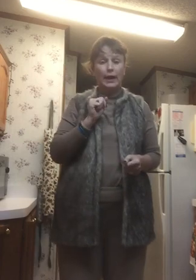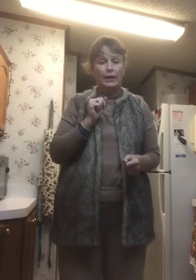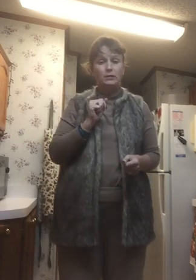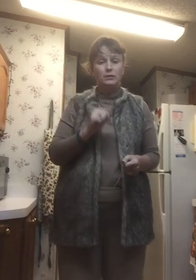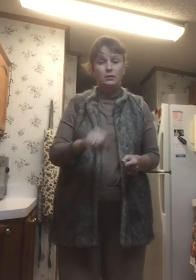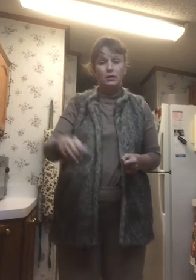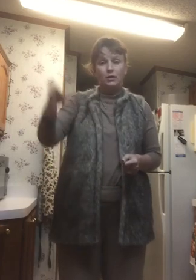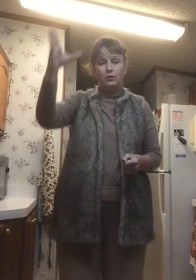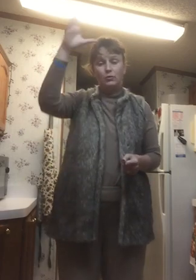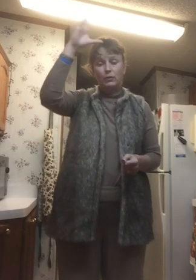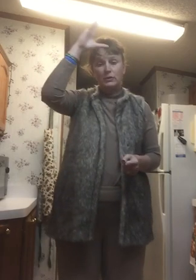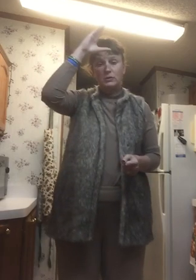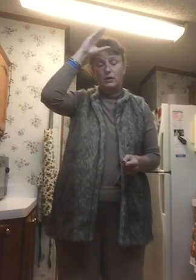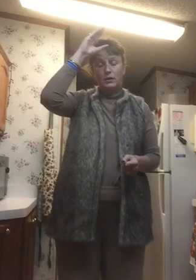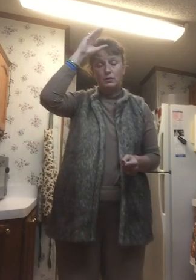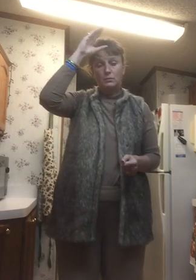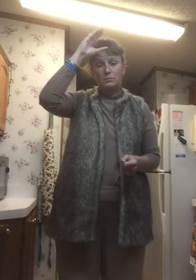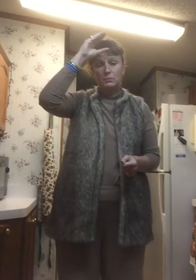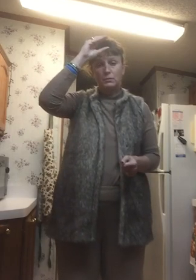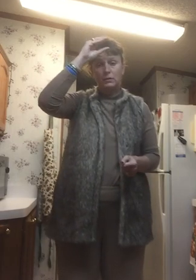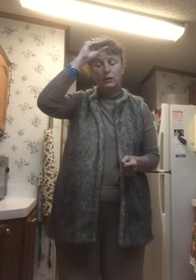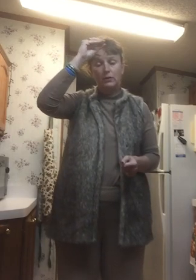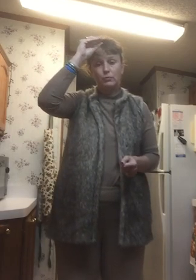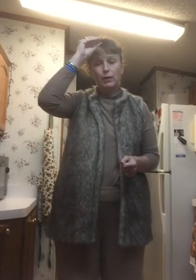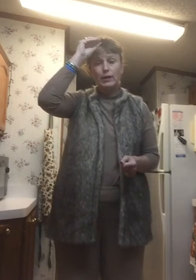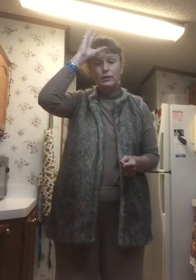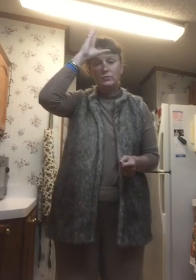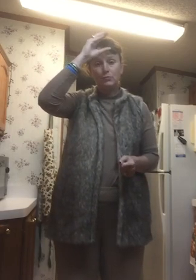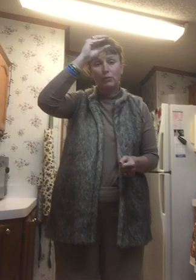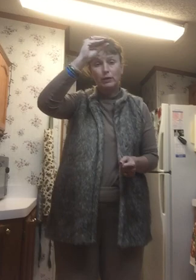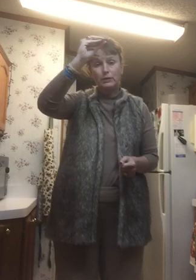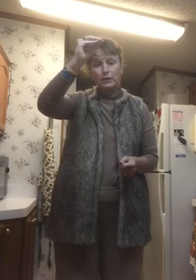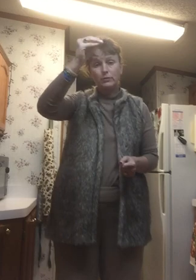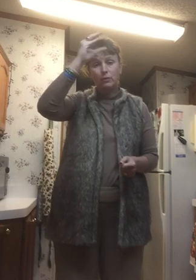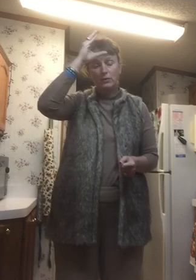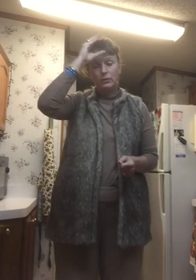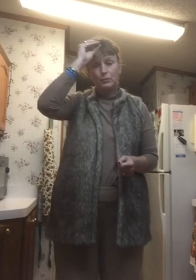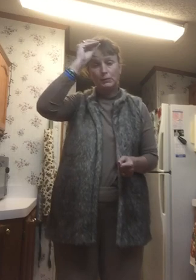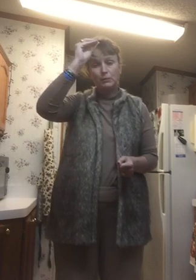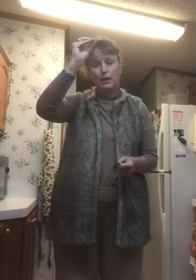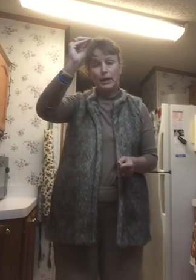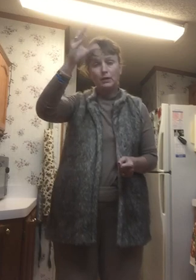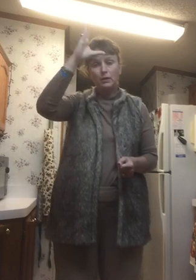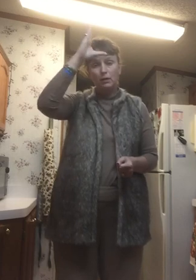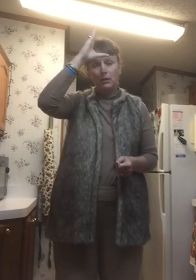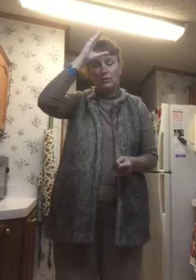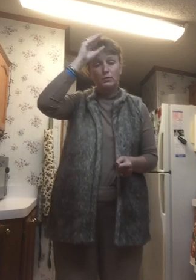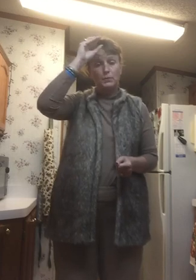hat. You're going to, and your right hand is running down the brim of the hat, or the